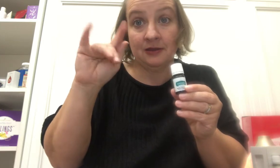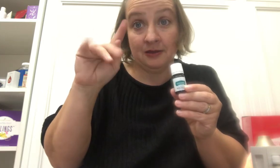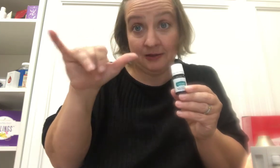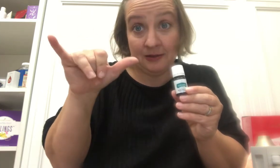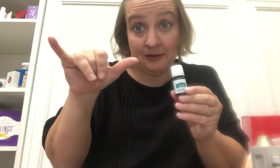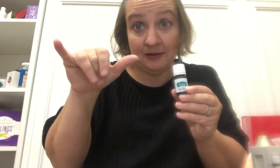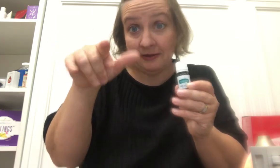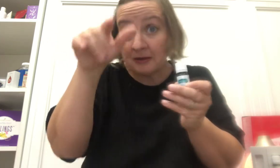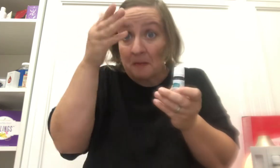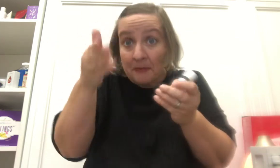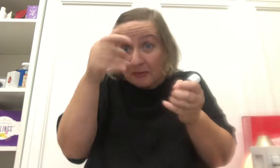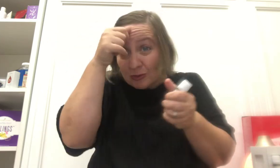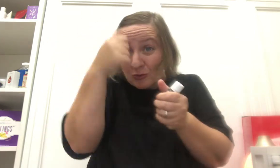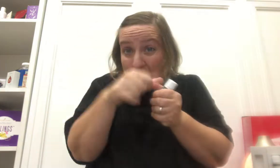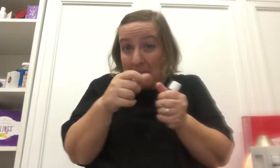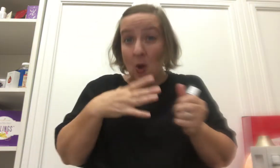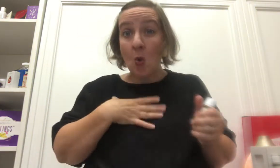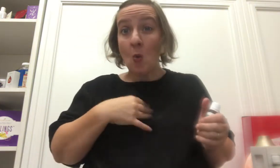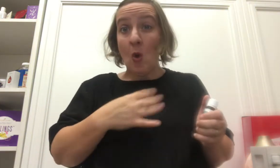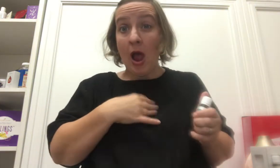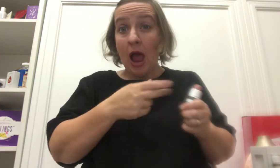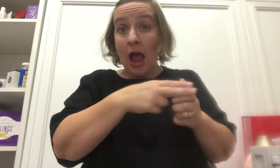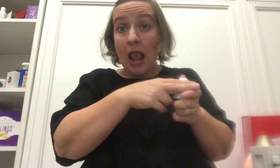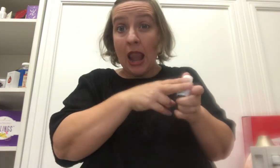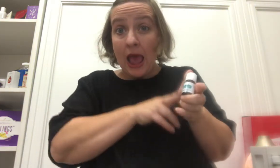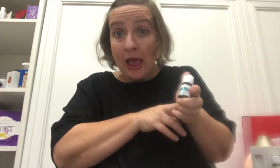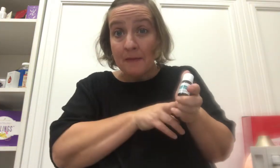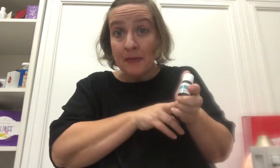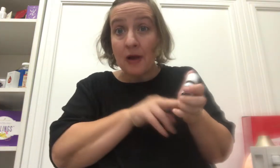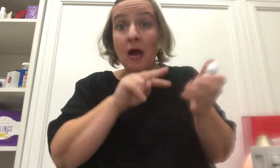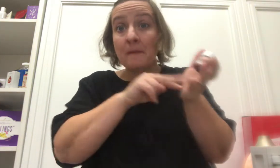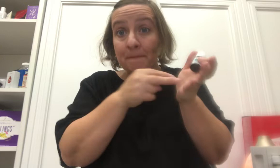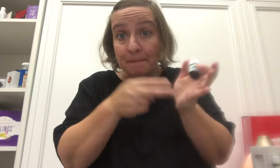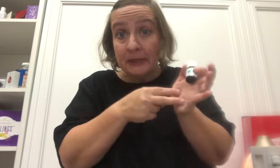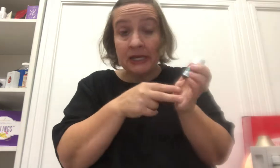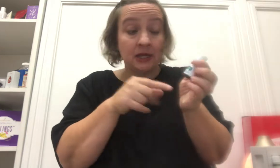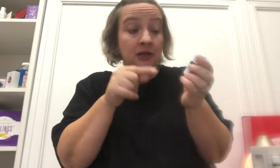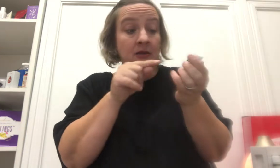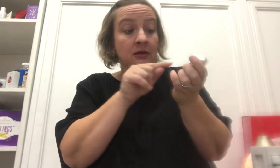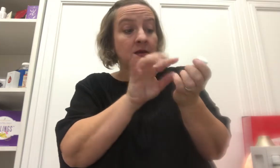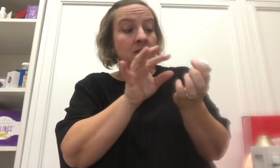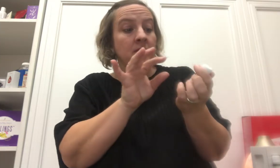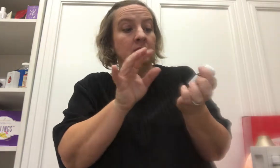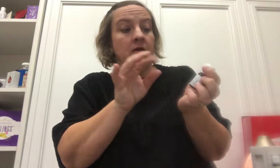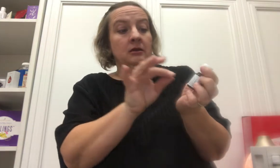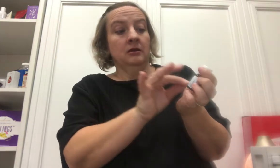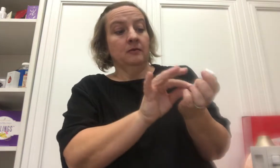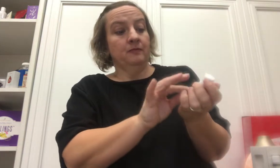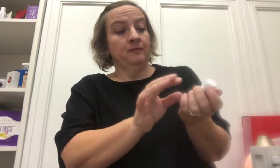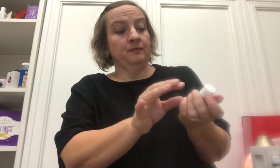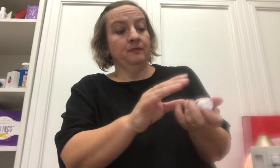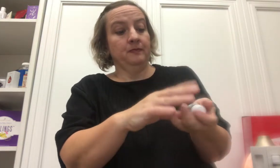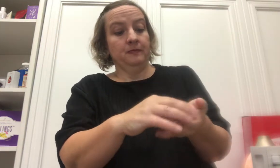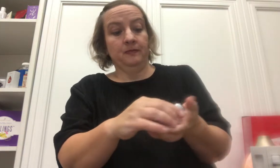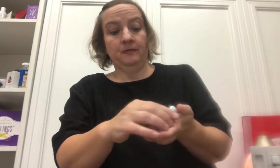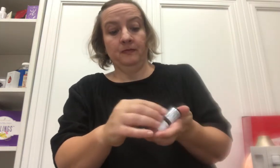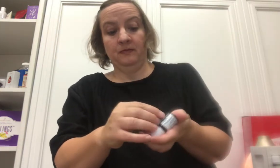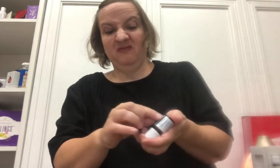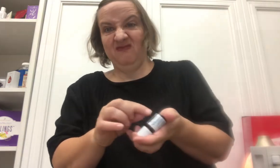And we call this Peppermint Vitality. Maybe you remember the white labels mean,